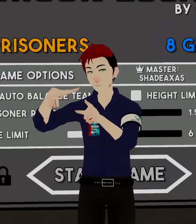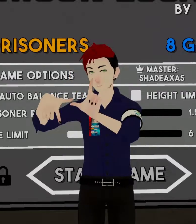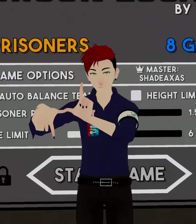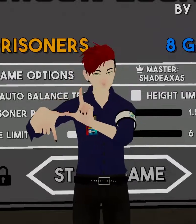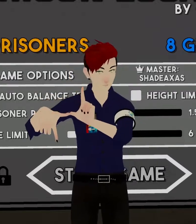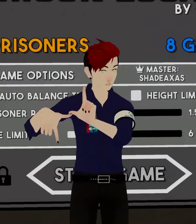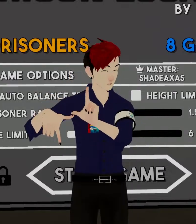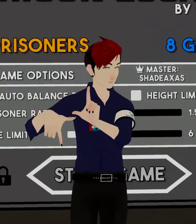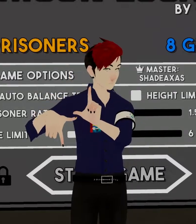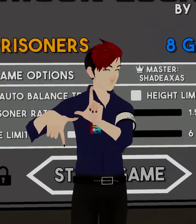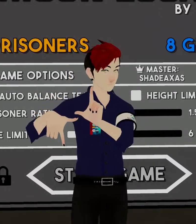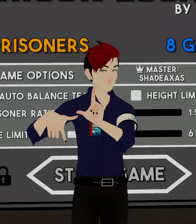forbidden,